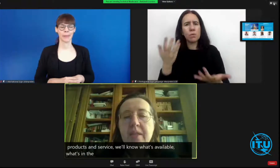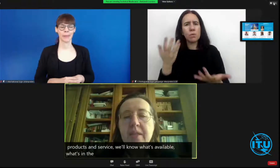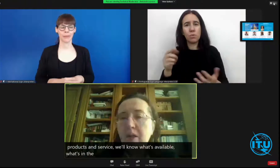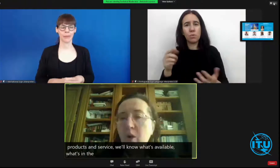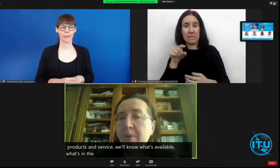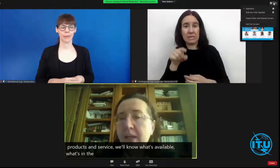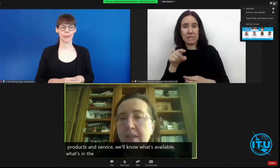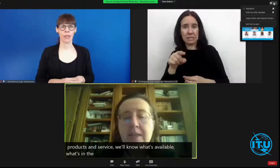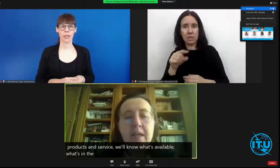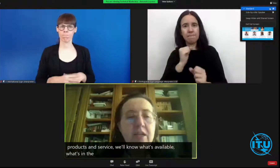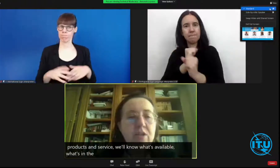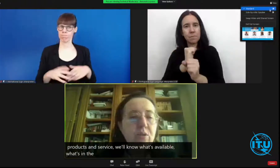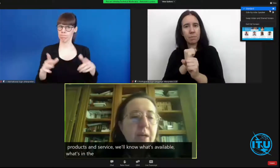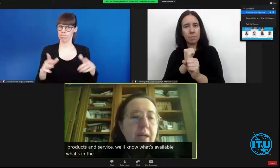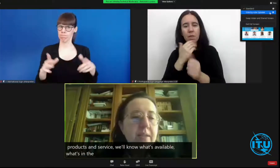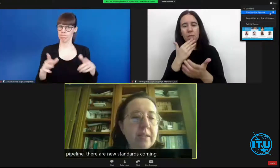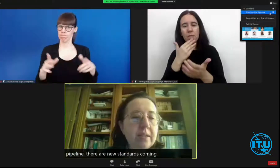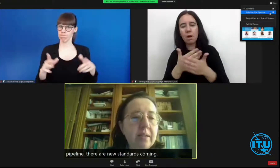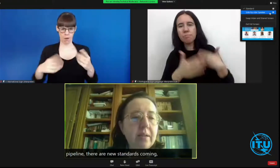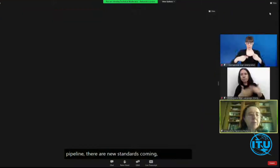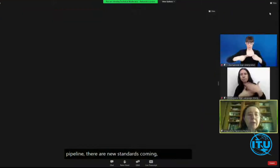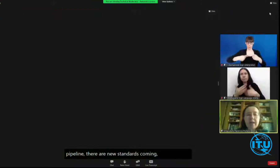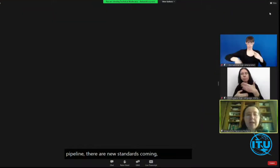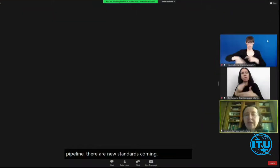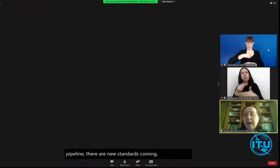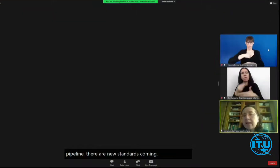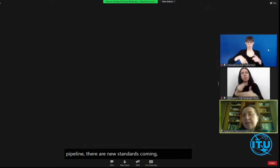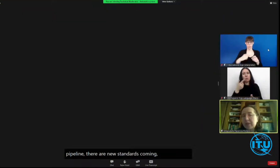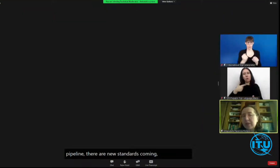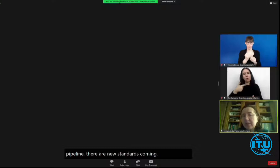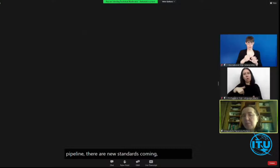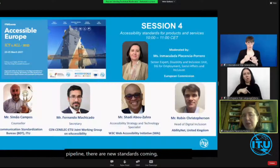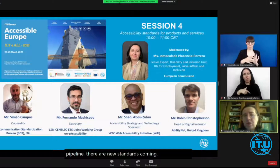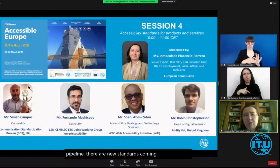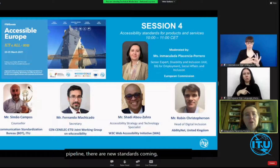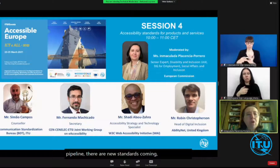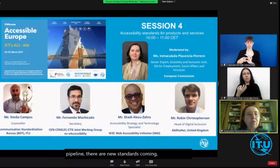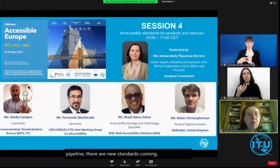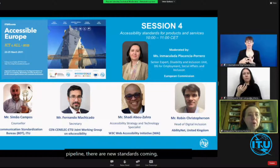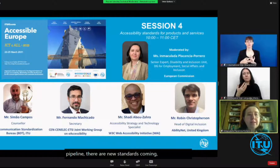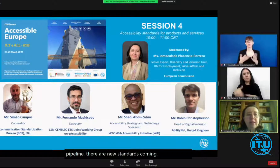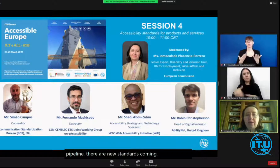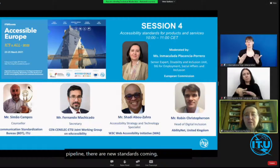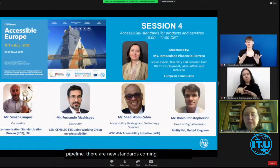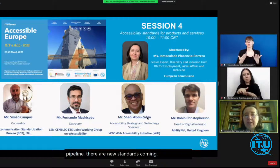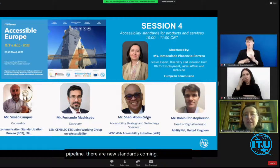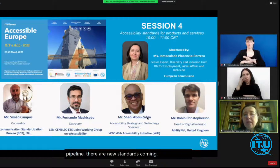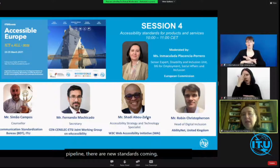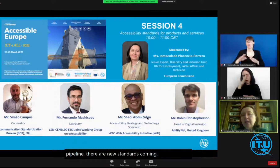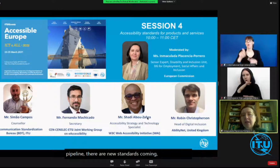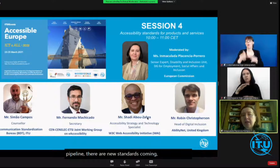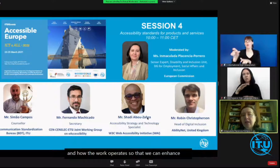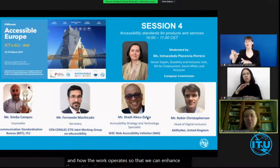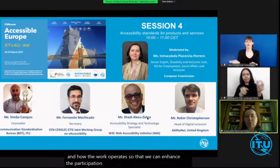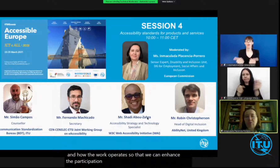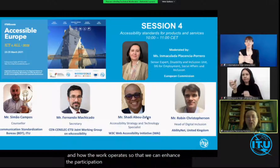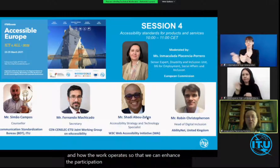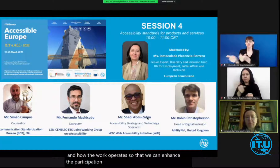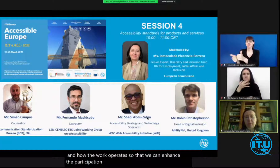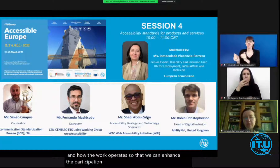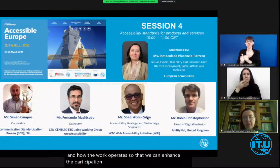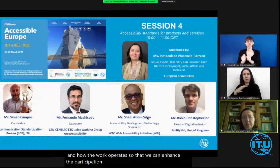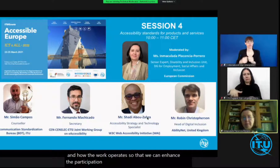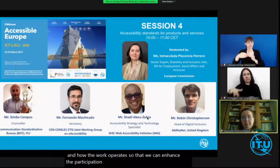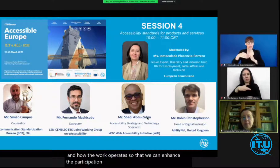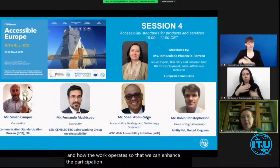this work operates, so that we can enhance the participation of all stakeholders into